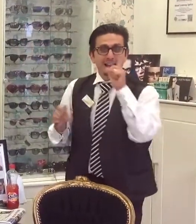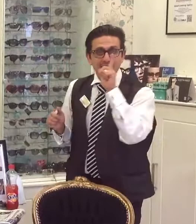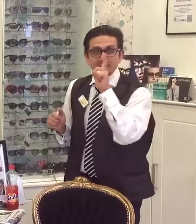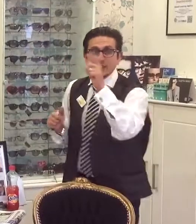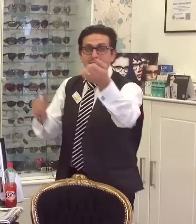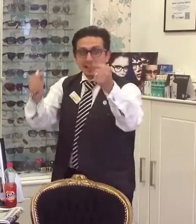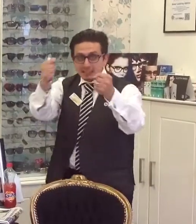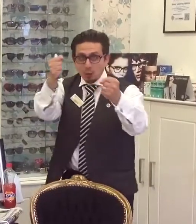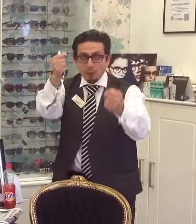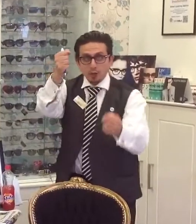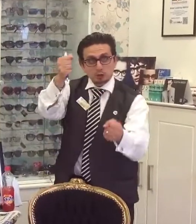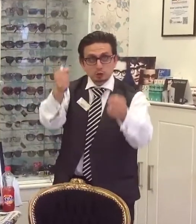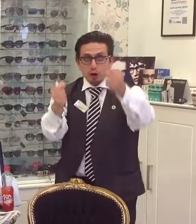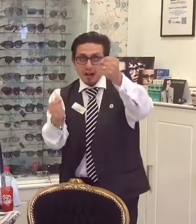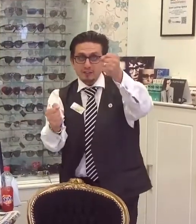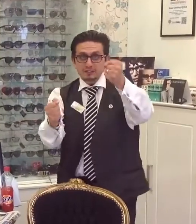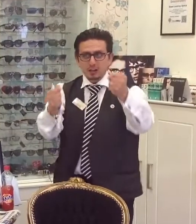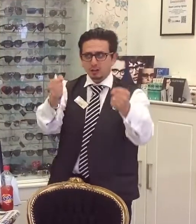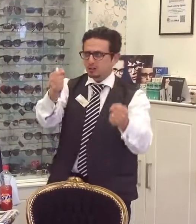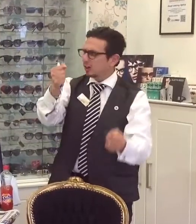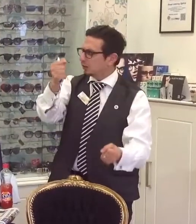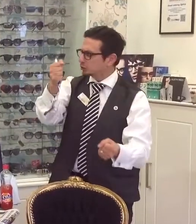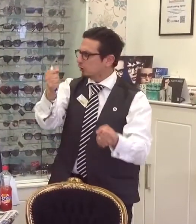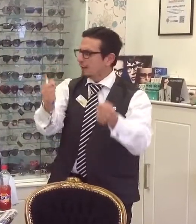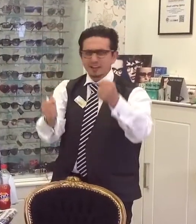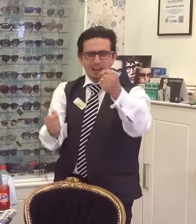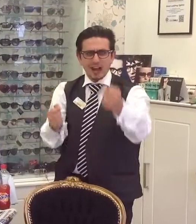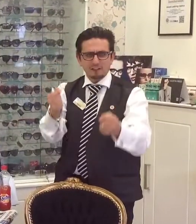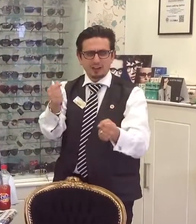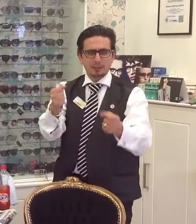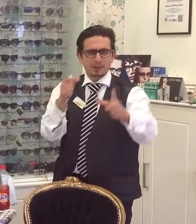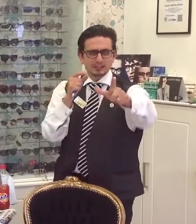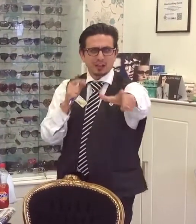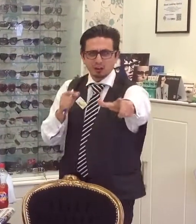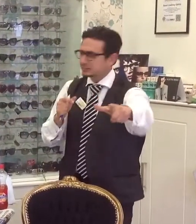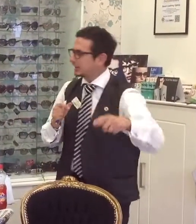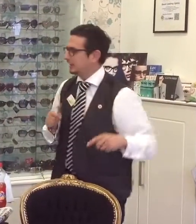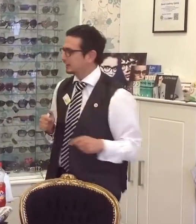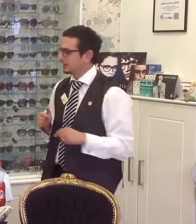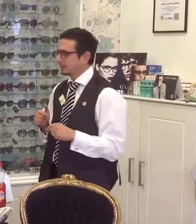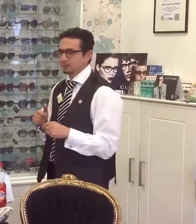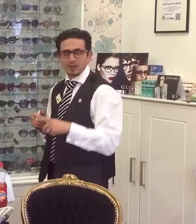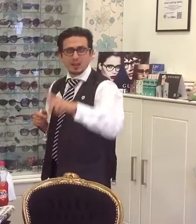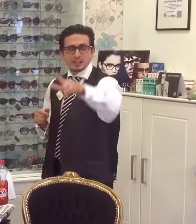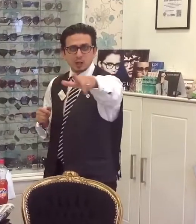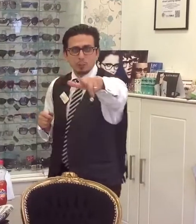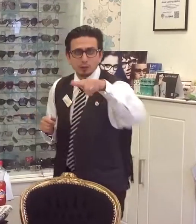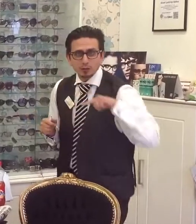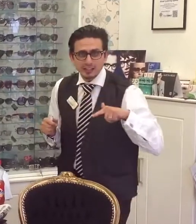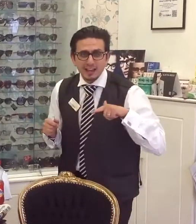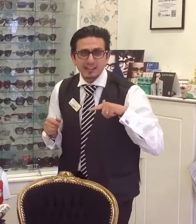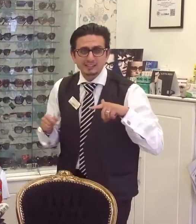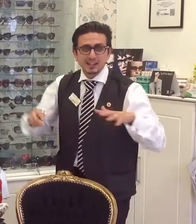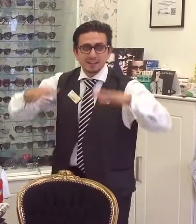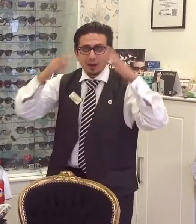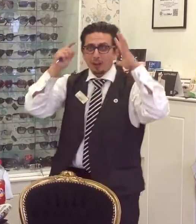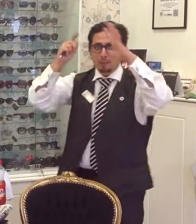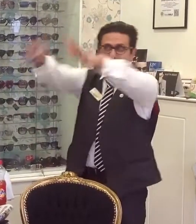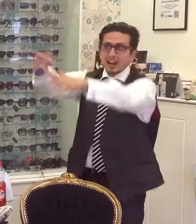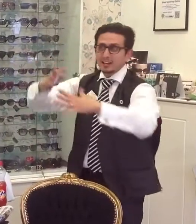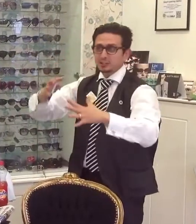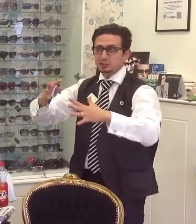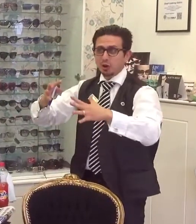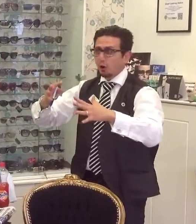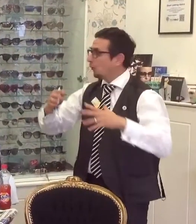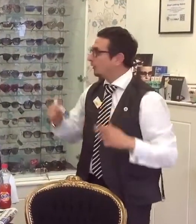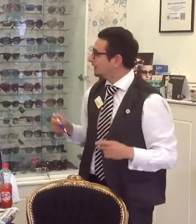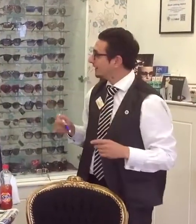day which is friday let's help those drivers that are not driving carefully because they can't say there's a lot of kids that are